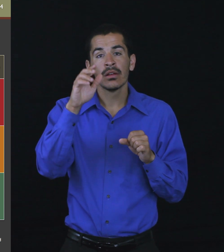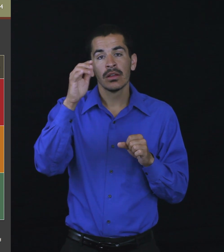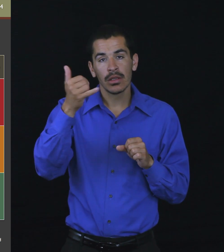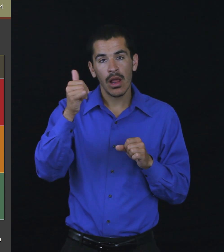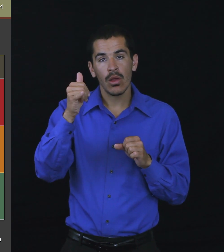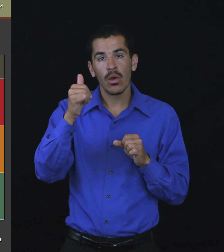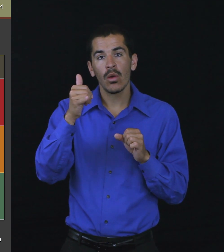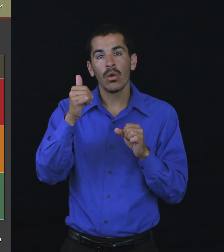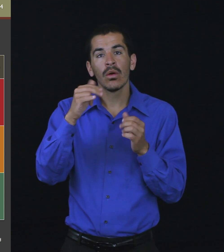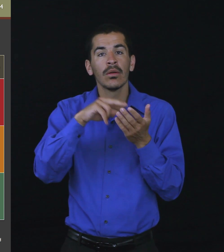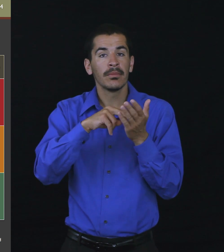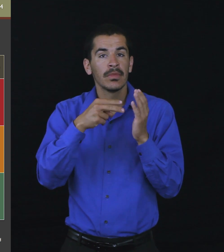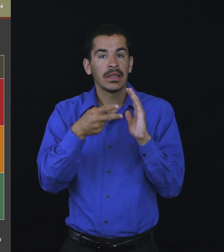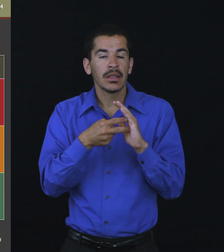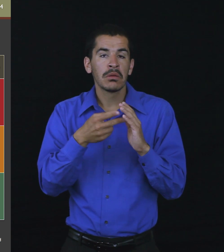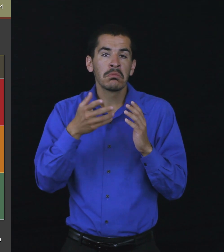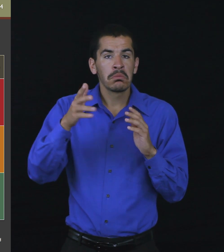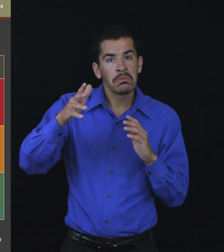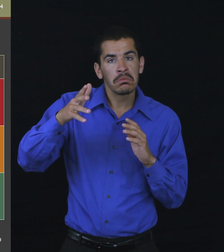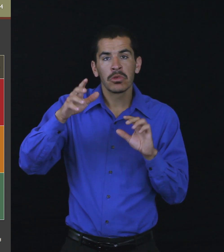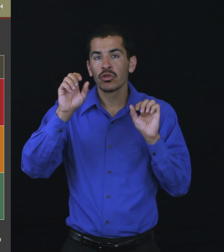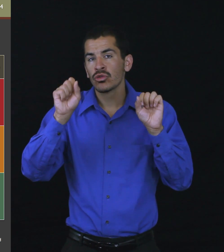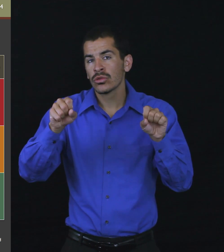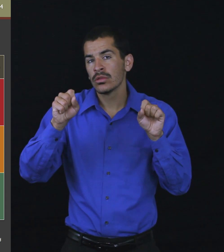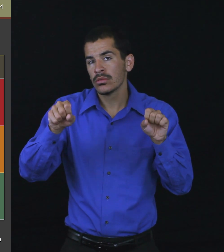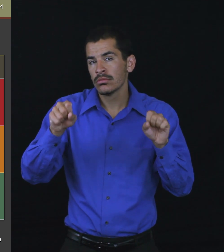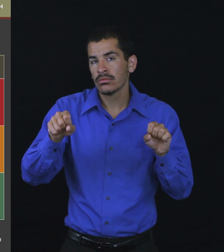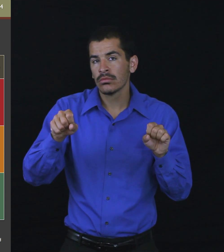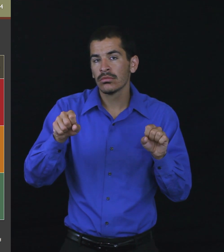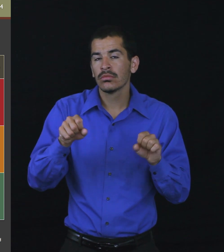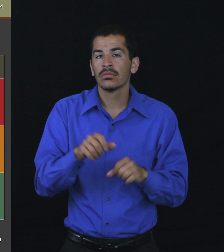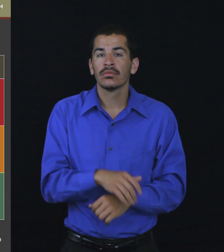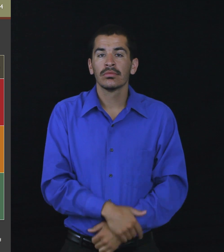Yellow shows a medium possibility.